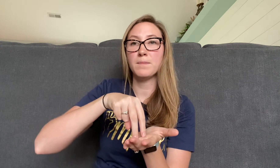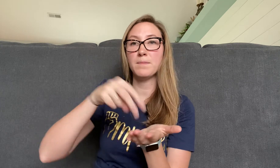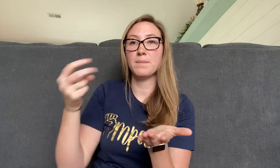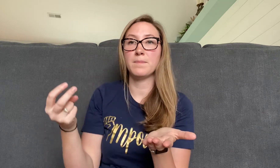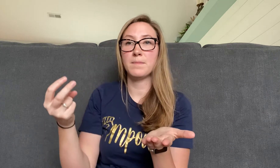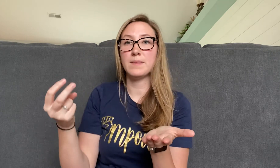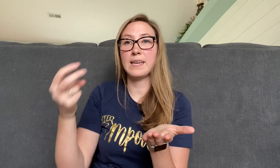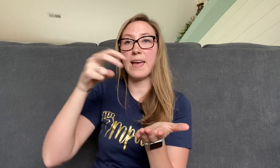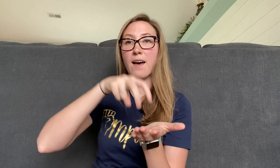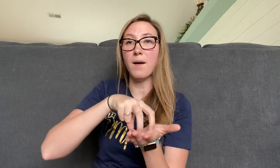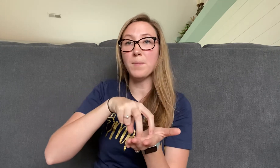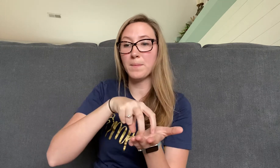To get up,